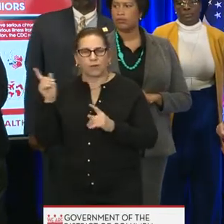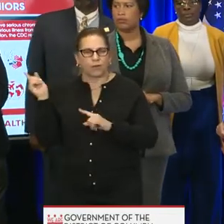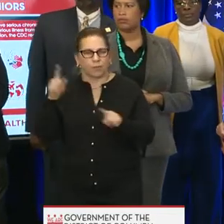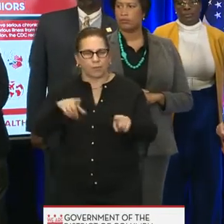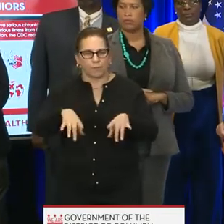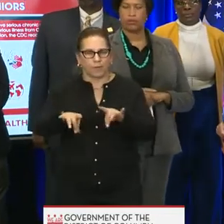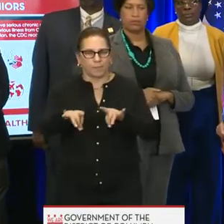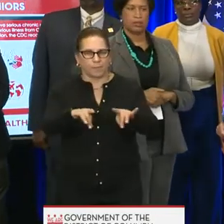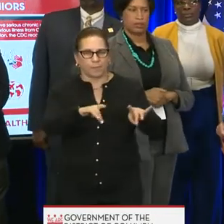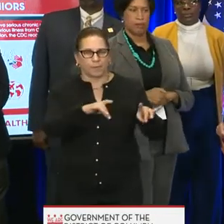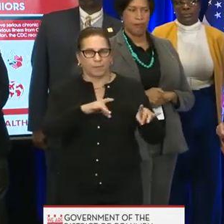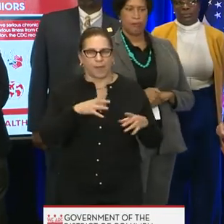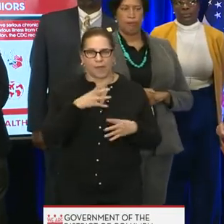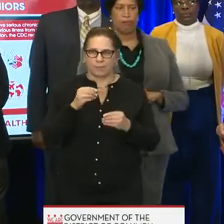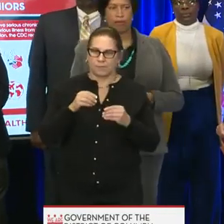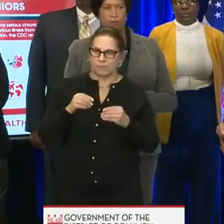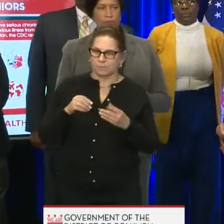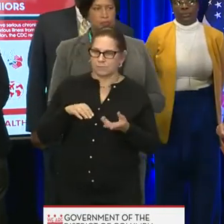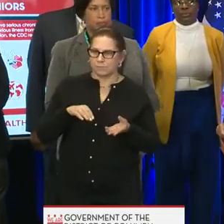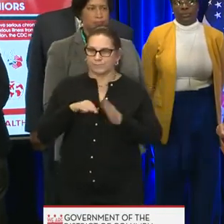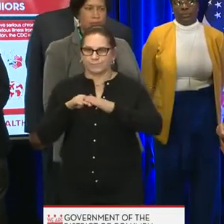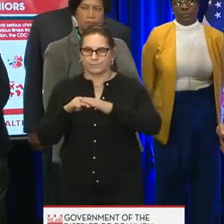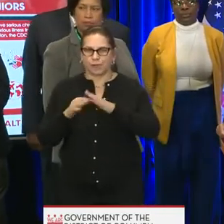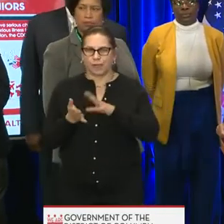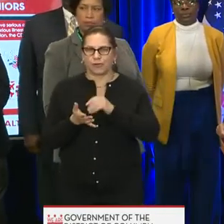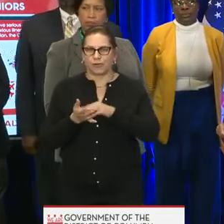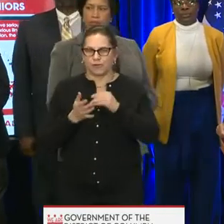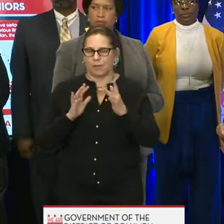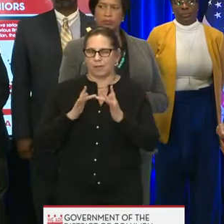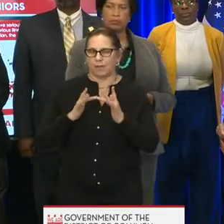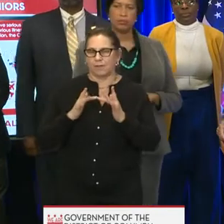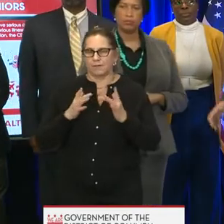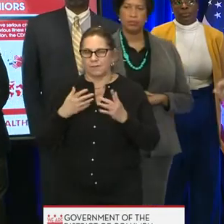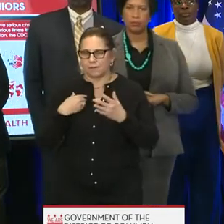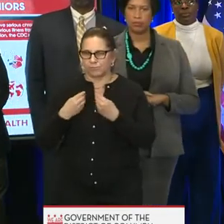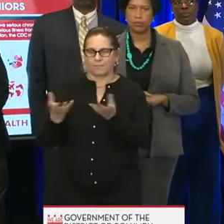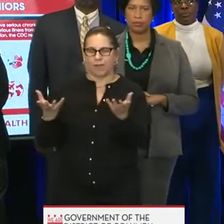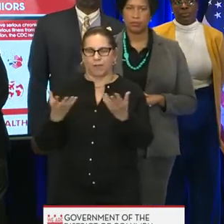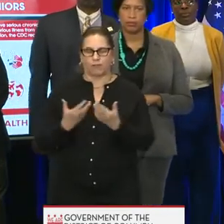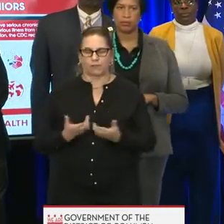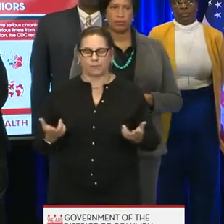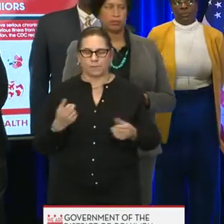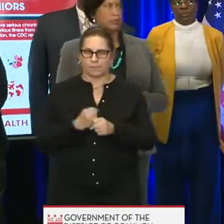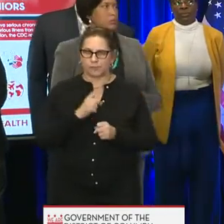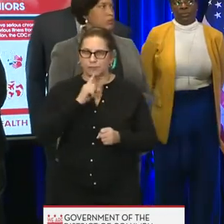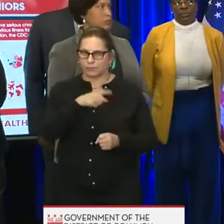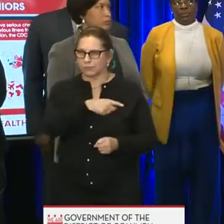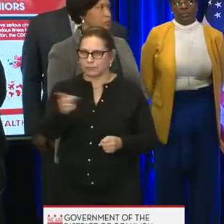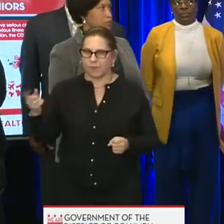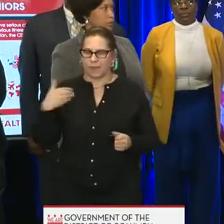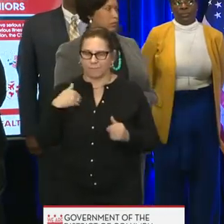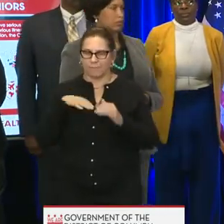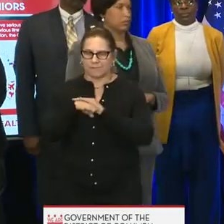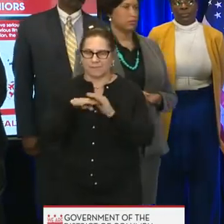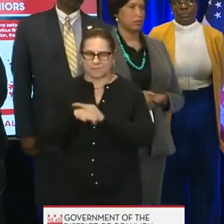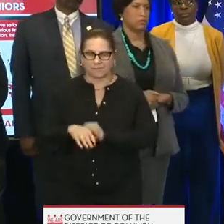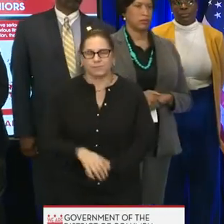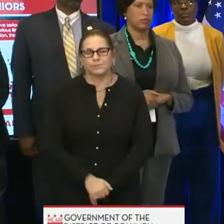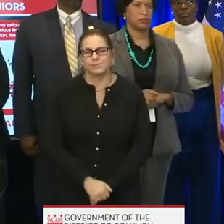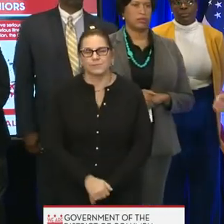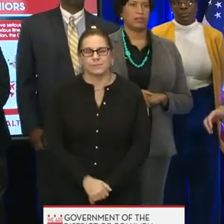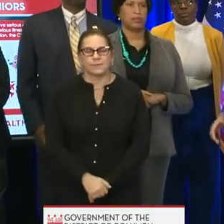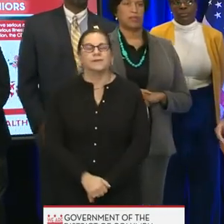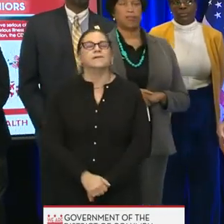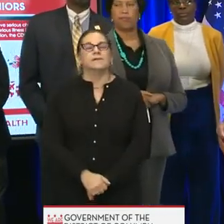in with students? Yes, teachers will be checking in with students. Once our teachers have had opportunity to